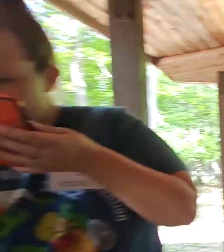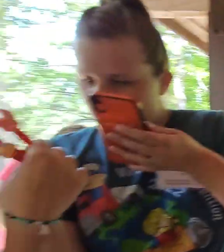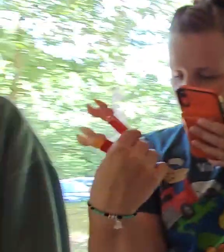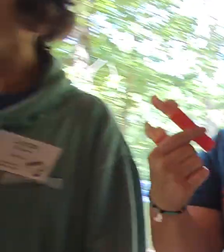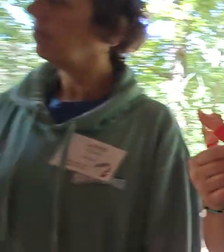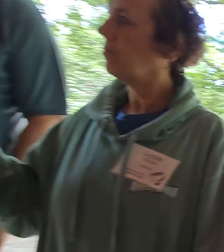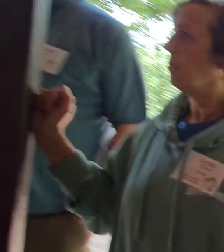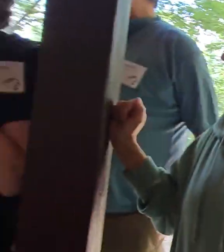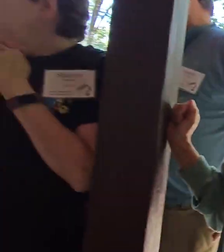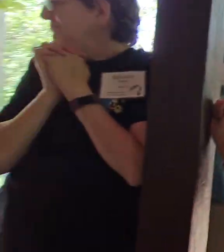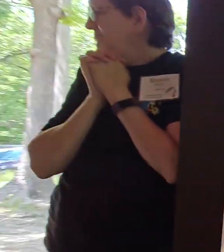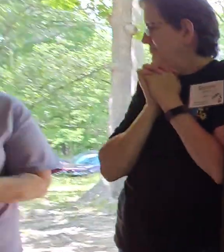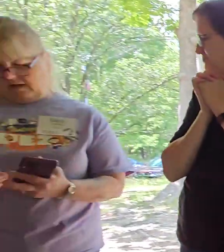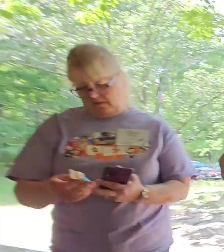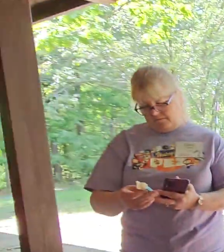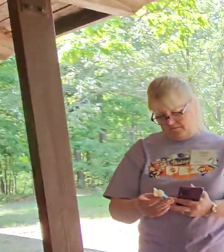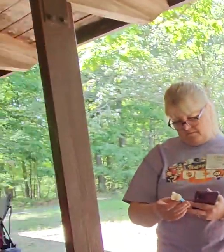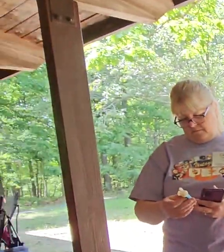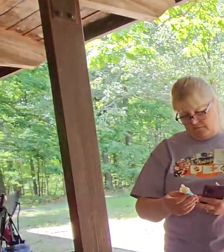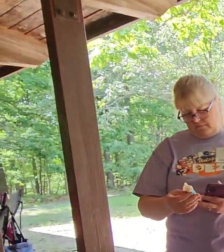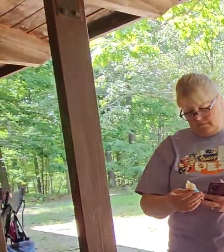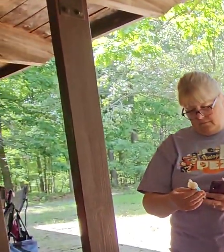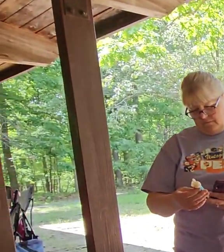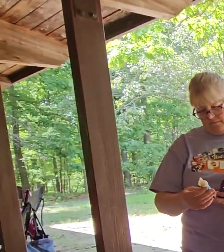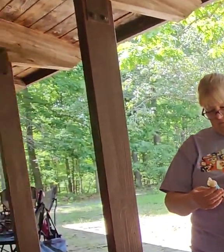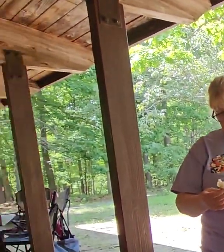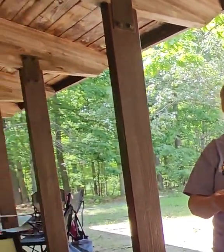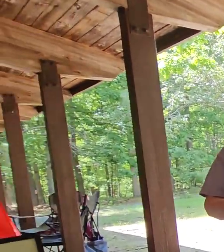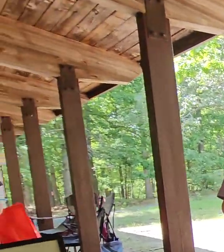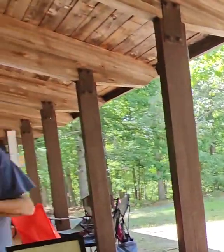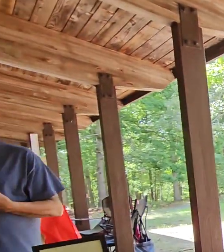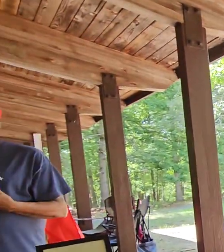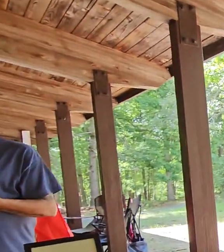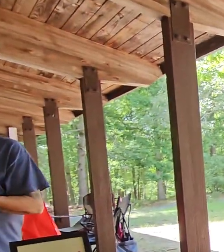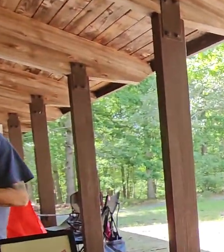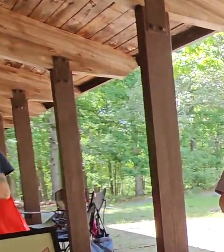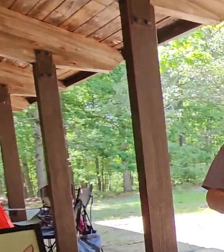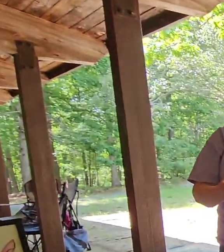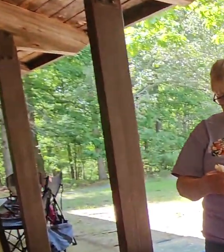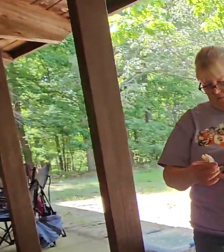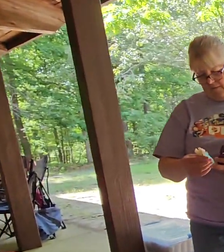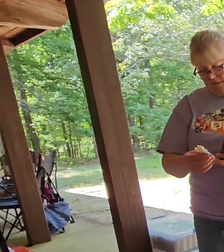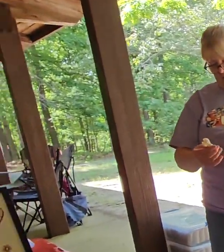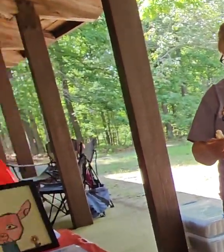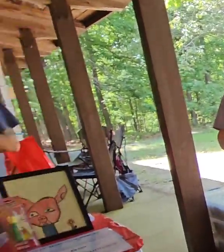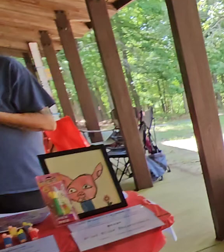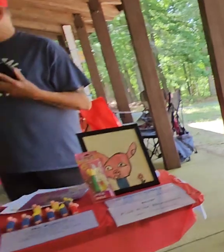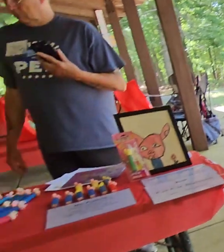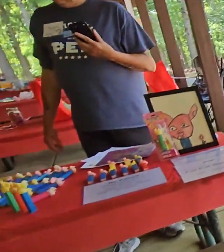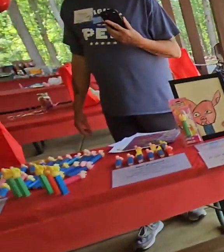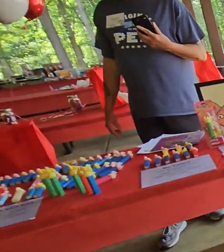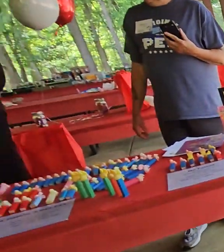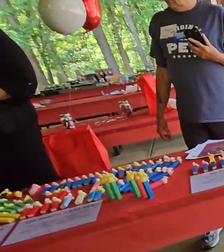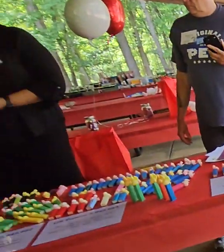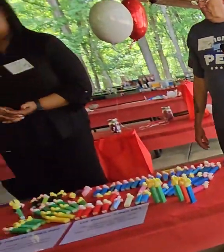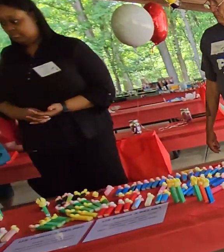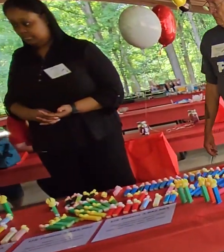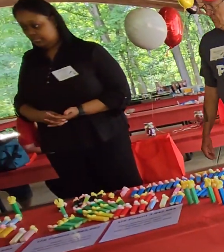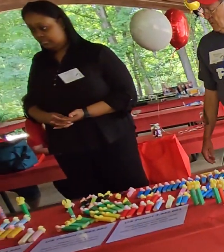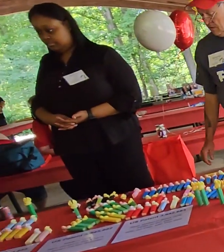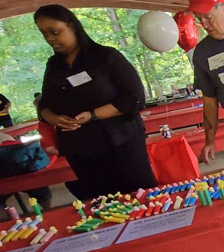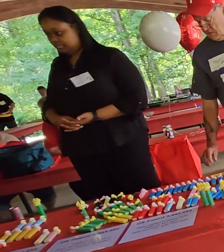Leftover plastic or previous Yeah, like they. out of the mold machine. Could be. Say I can try. I'm not really showing on camera. You can try.